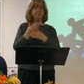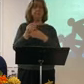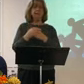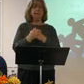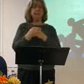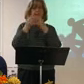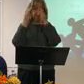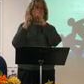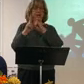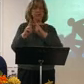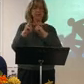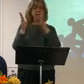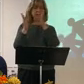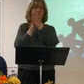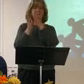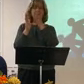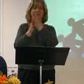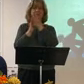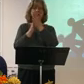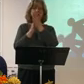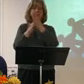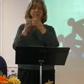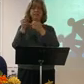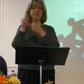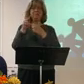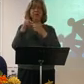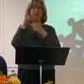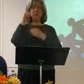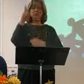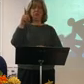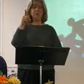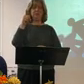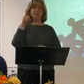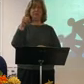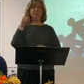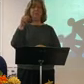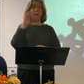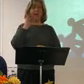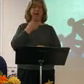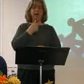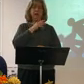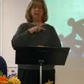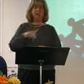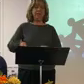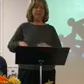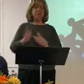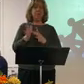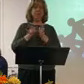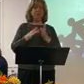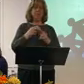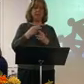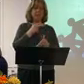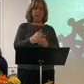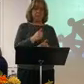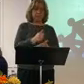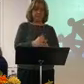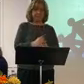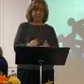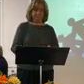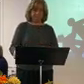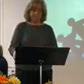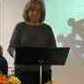that we will honor You in our praises that we give back to You, the King. In Jesus' name, amen. Amen. I invite